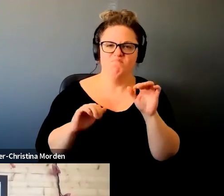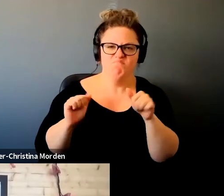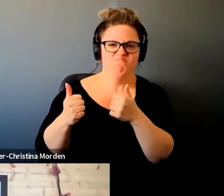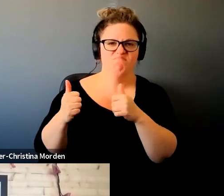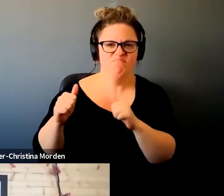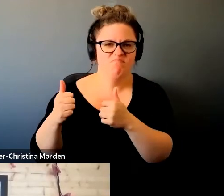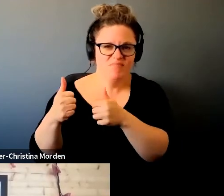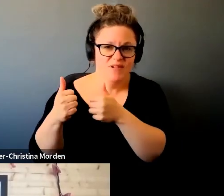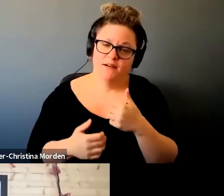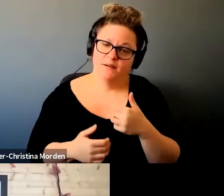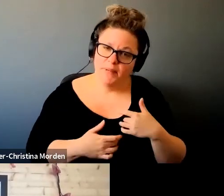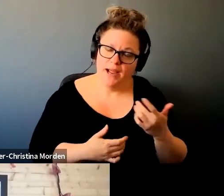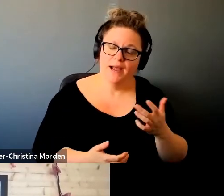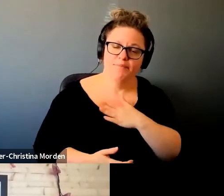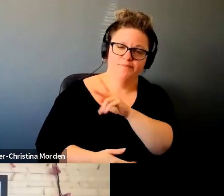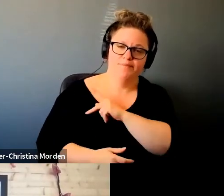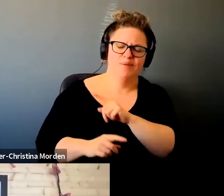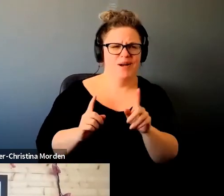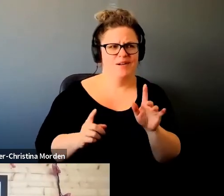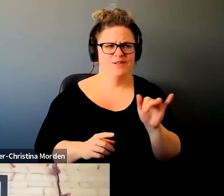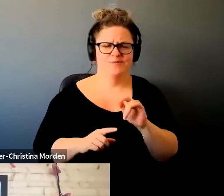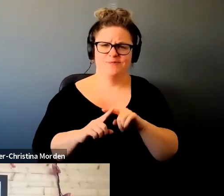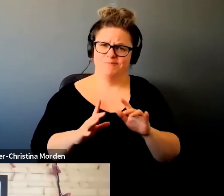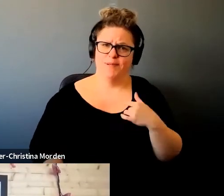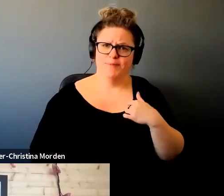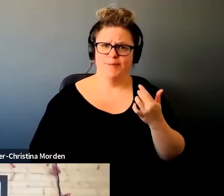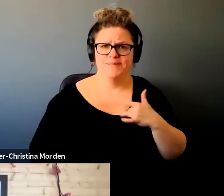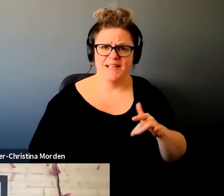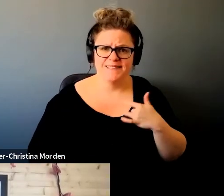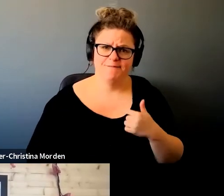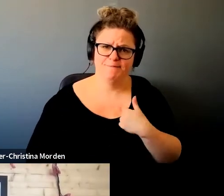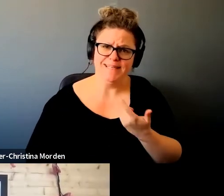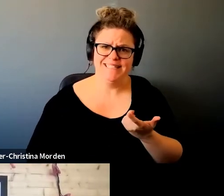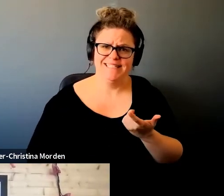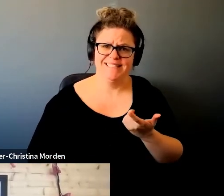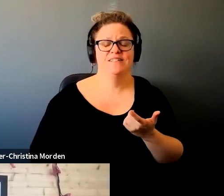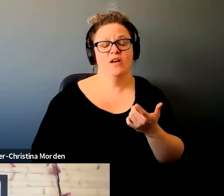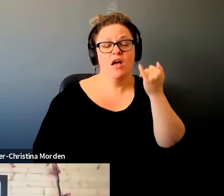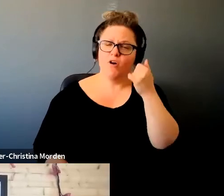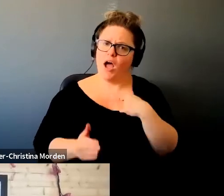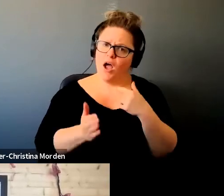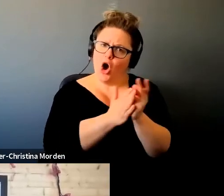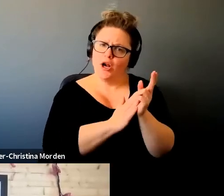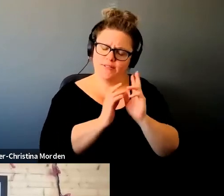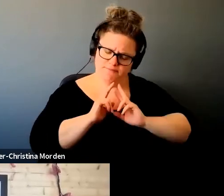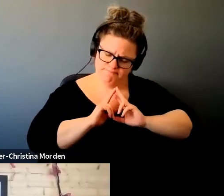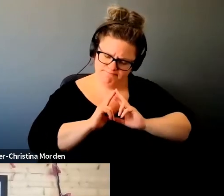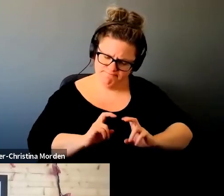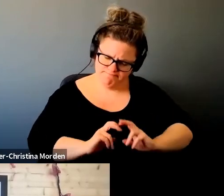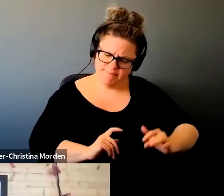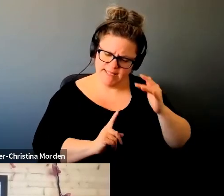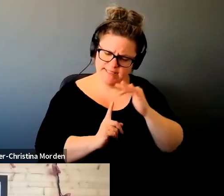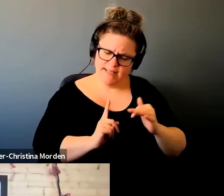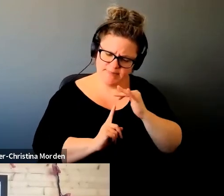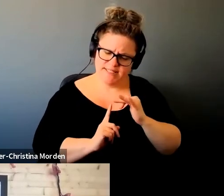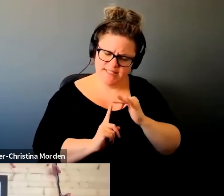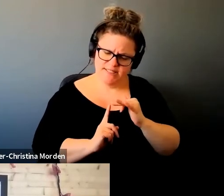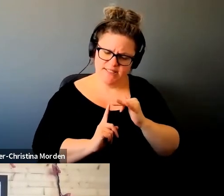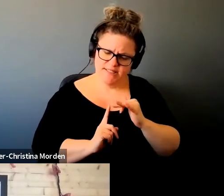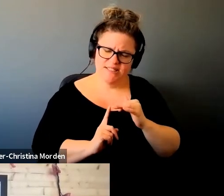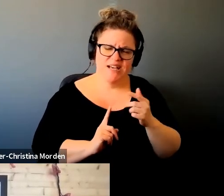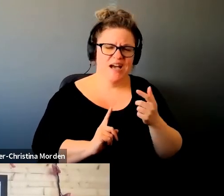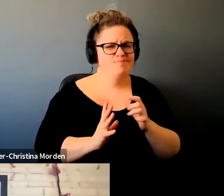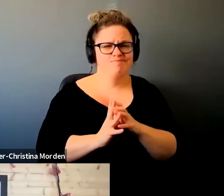same time, I'm also very sensitive. And that, if I'm making my list, my honest self-assessment is that I'm